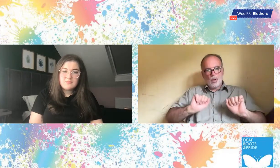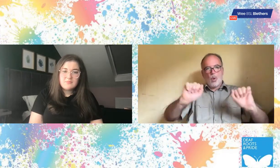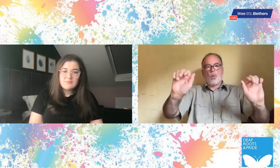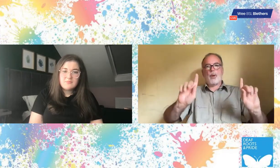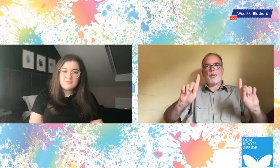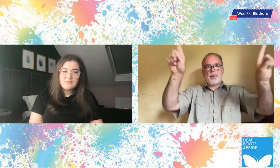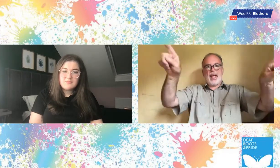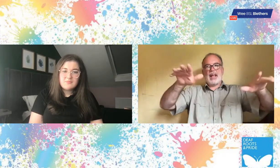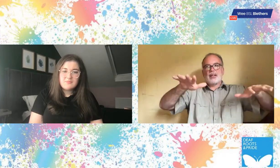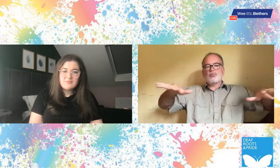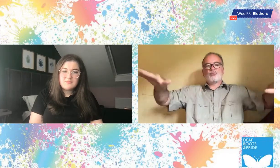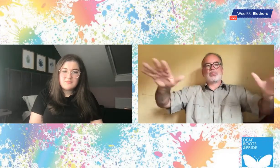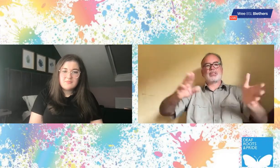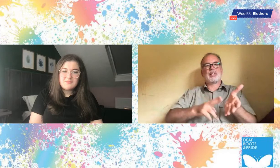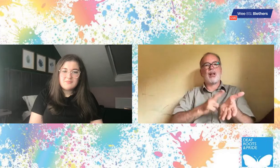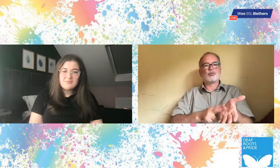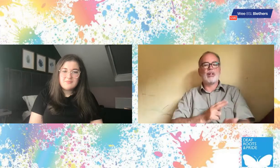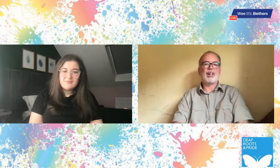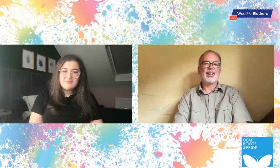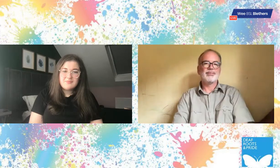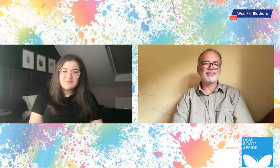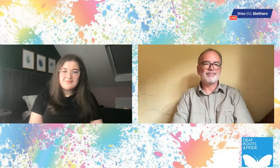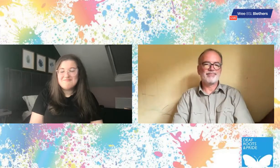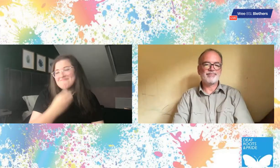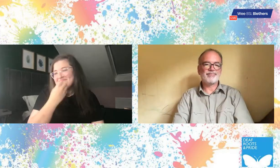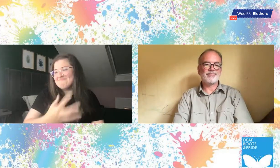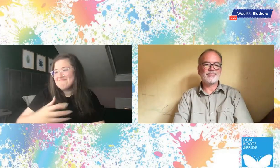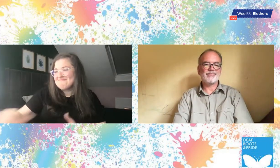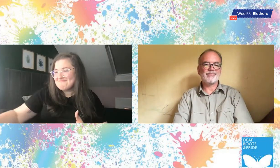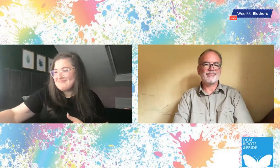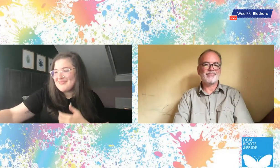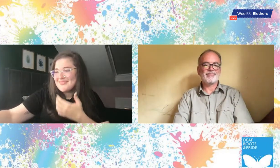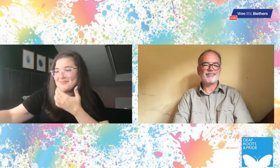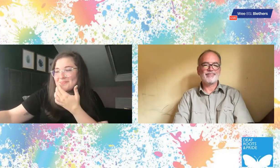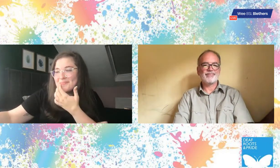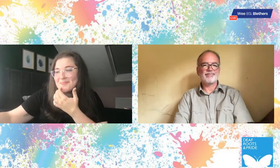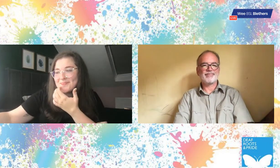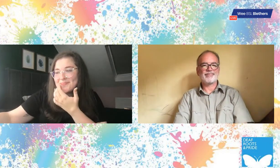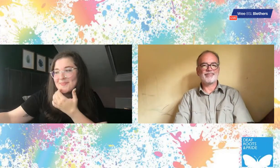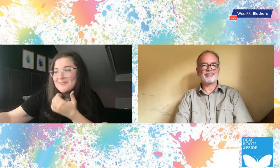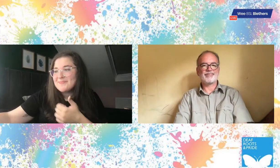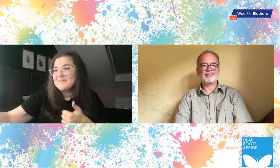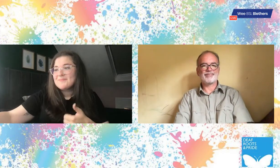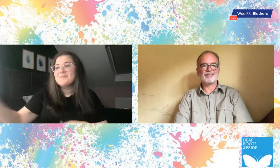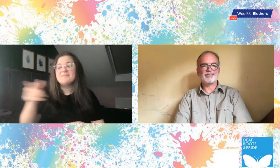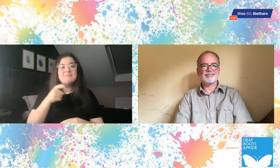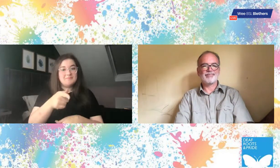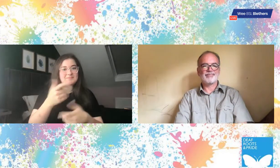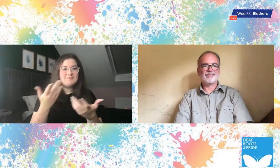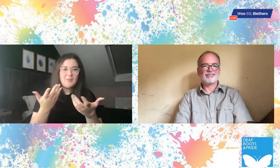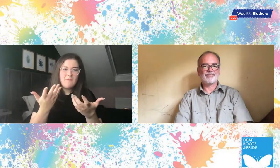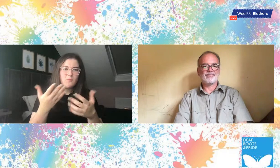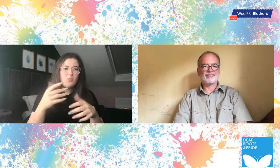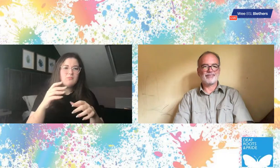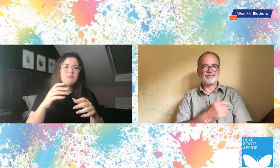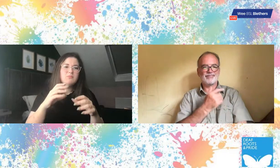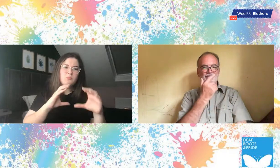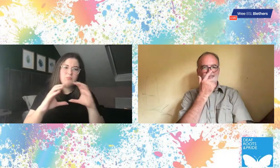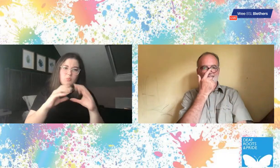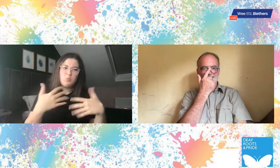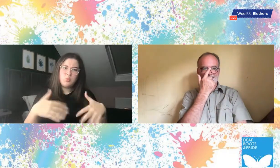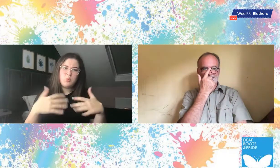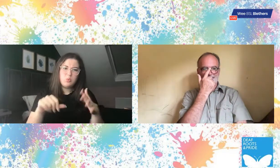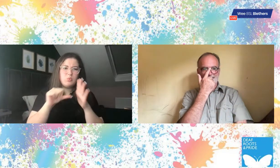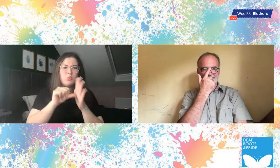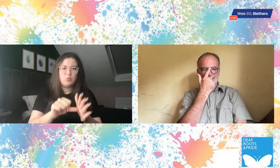of breed these animals, get them back into the wild, get them back into their own natural environments. That's what we're aiming for. Oh,